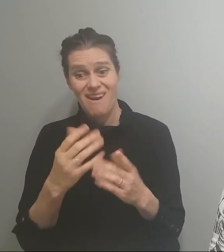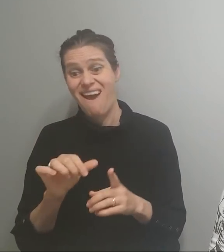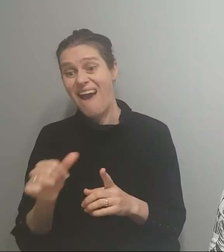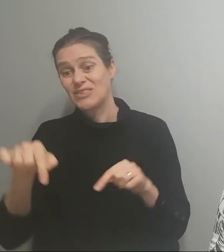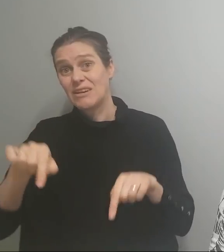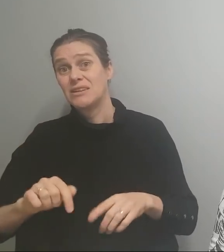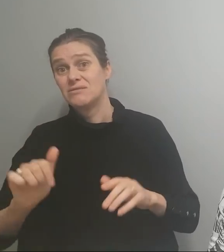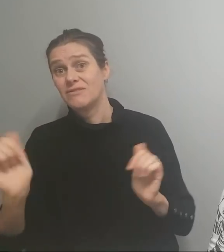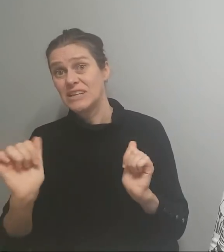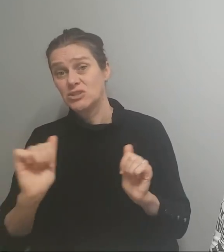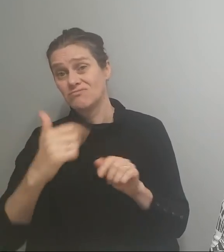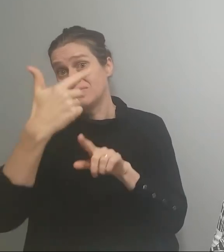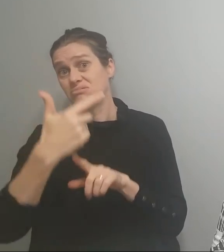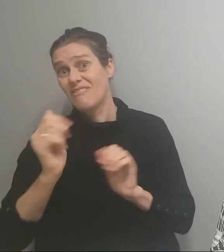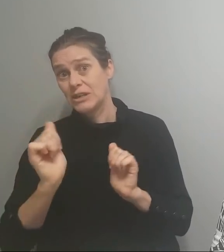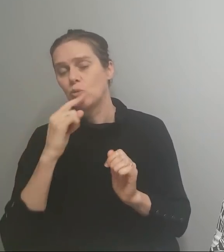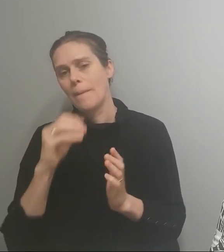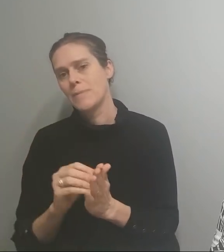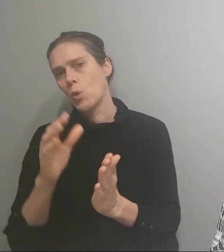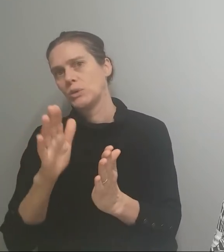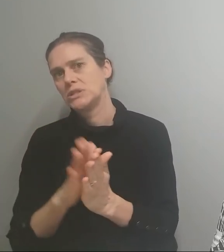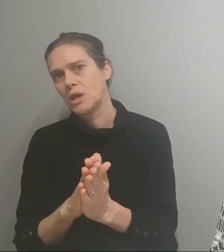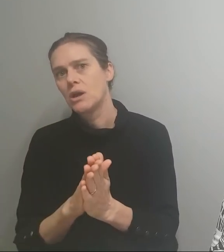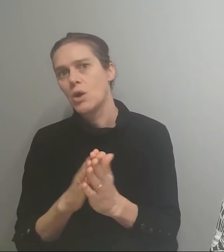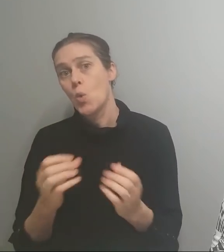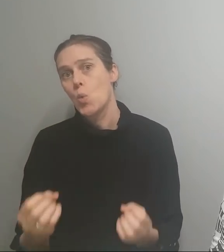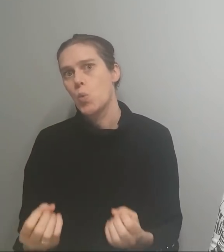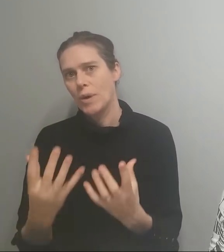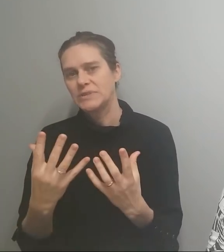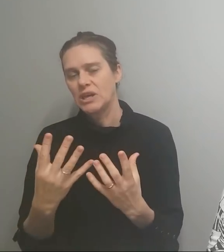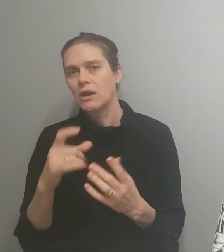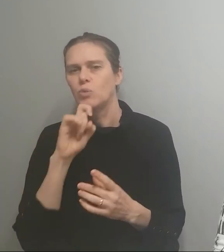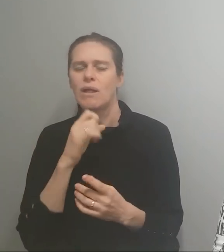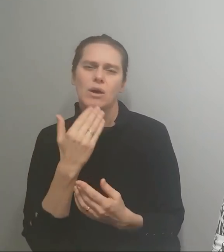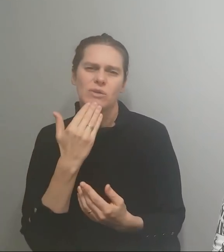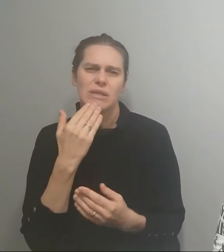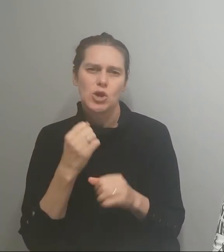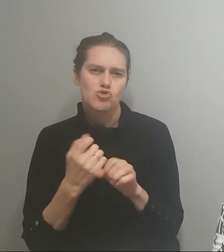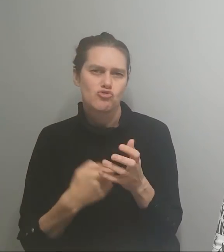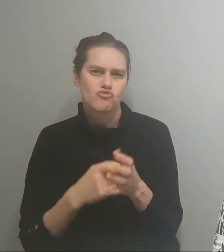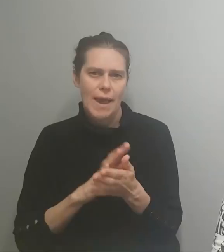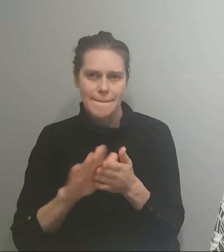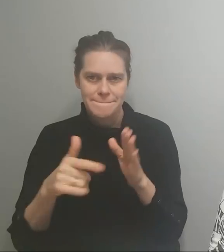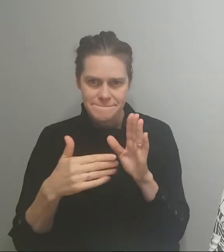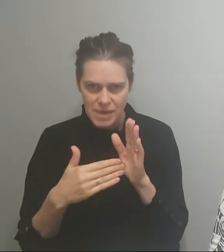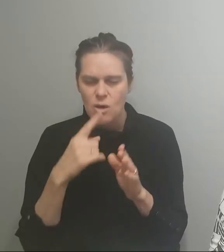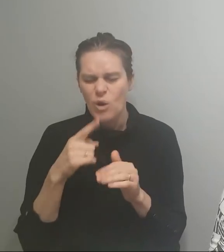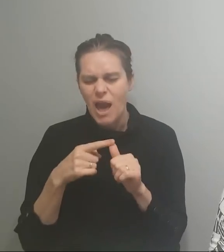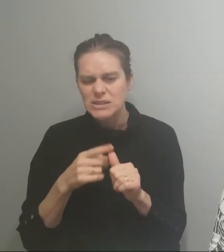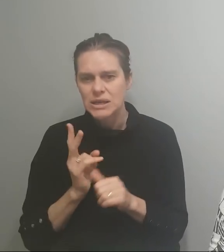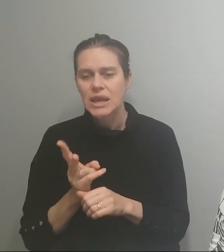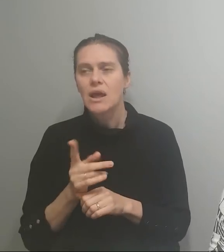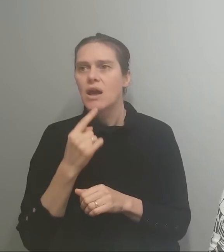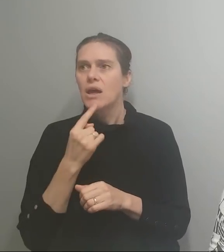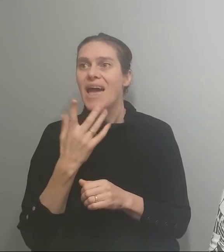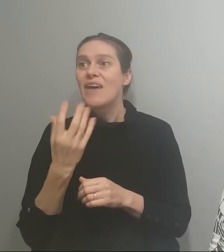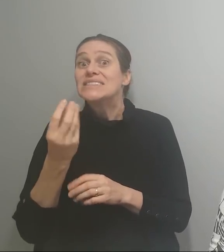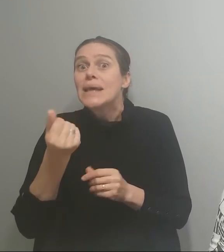Provider Capability Fund. So Graham might have missed there is some money put aside.